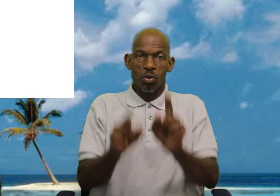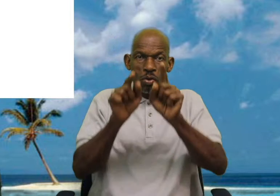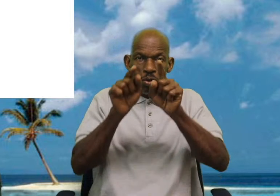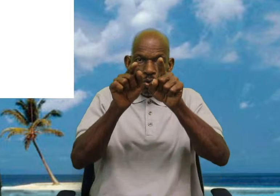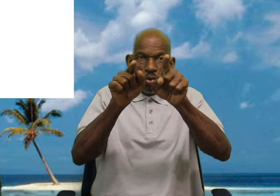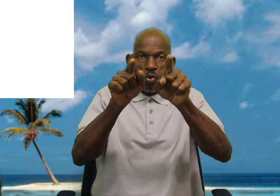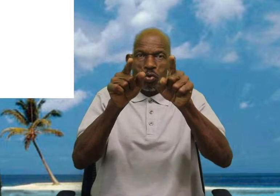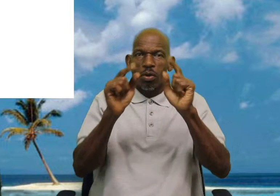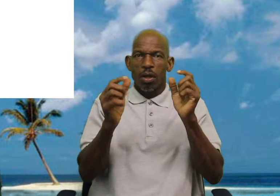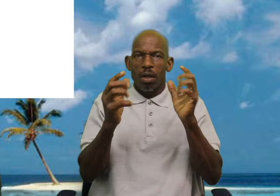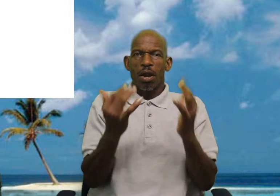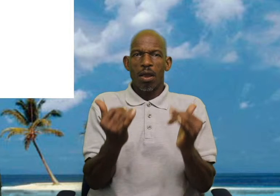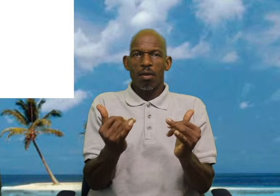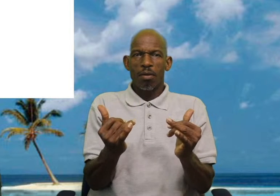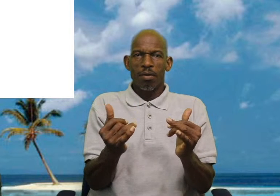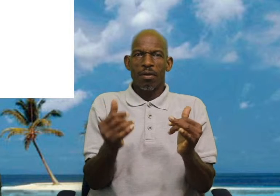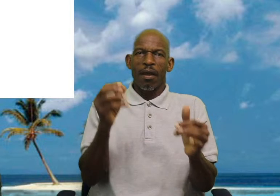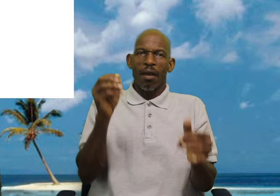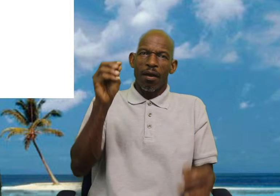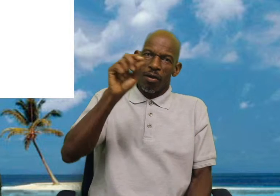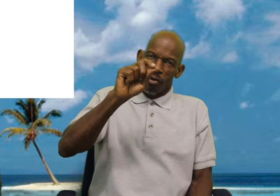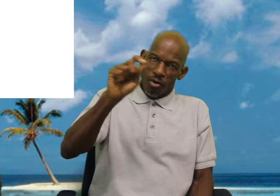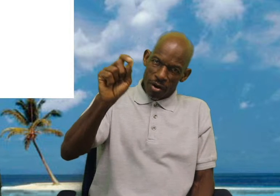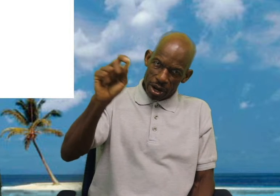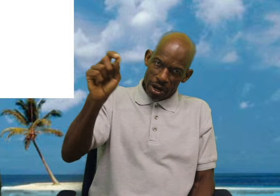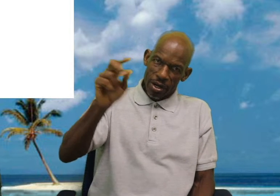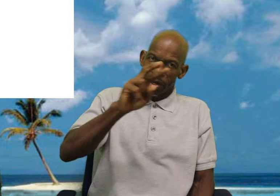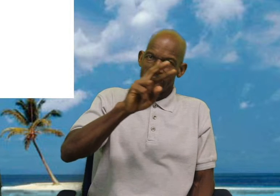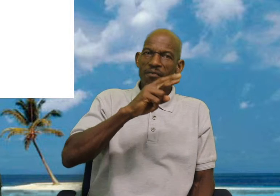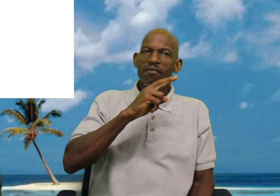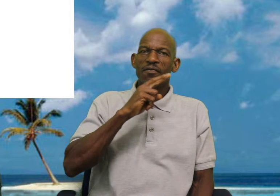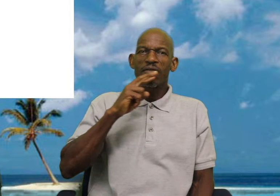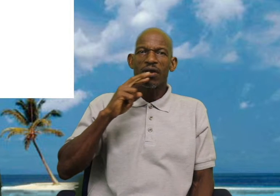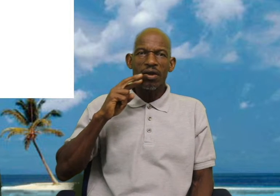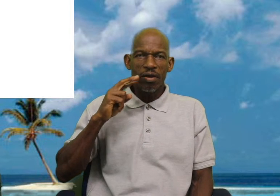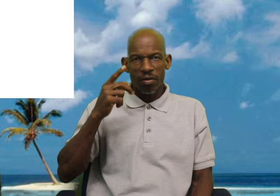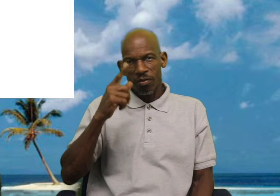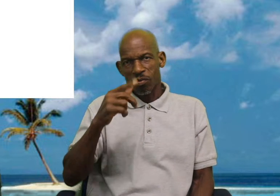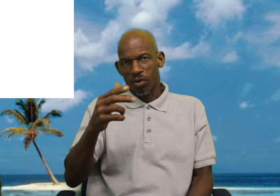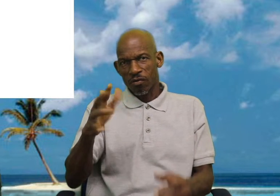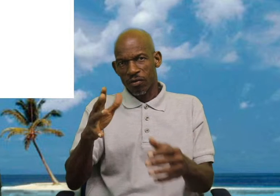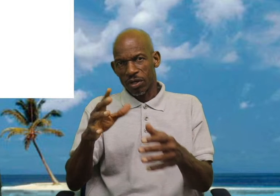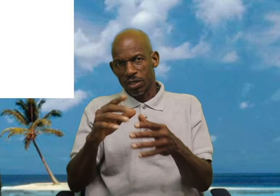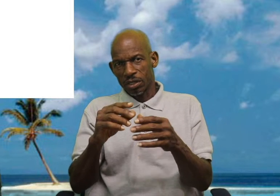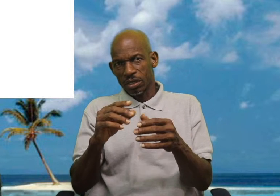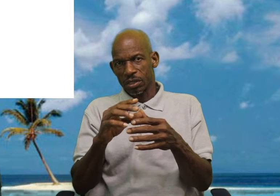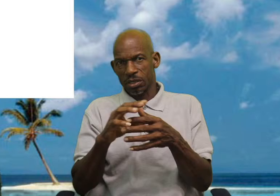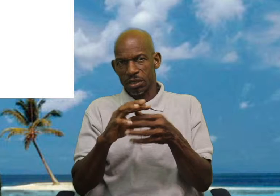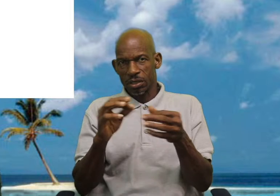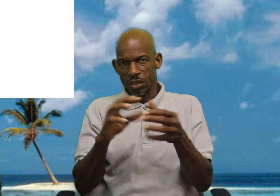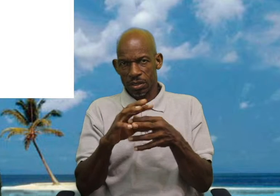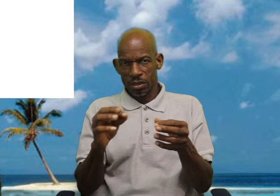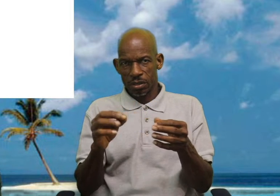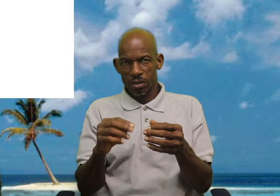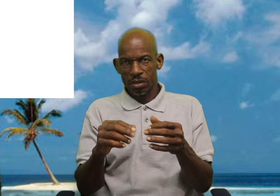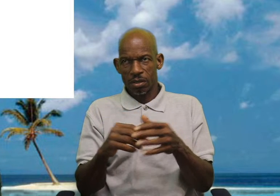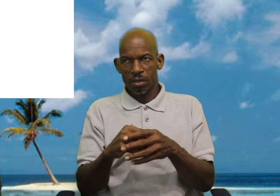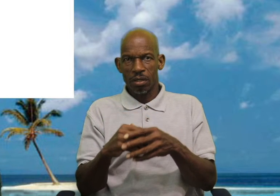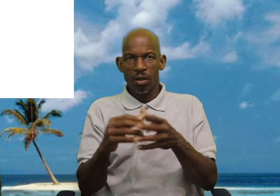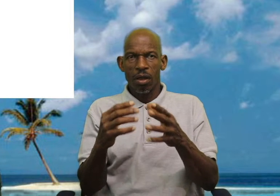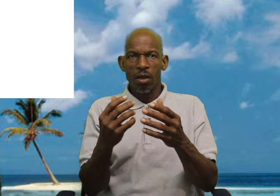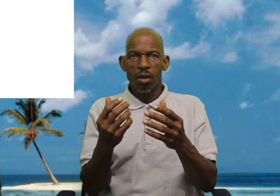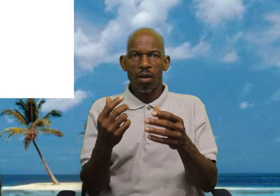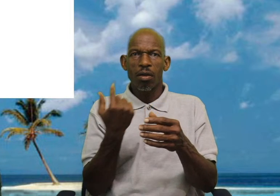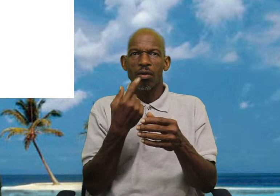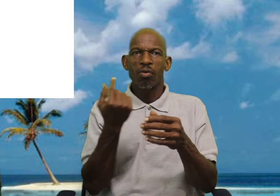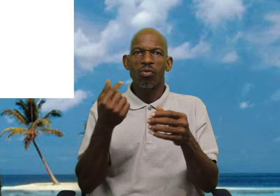a verb after the subject to complete the sentence. So I'm going to take some answers from people. Those who are finished, I'm